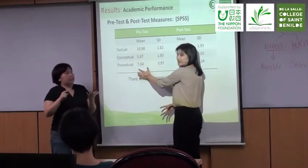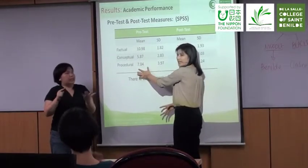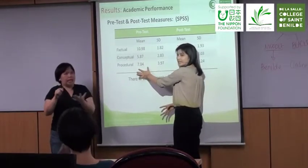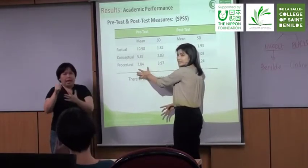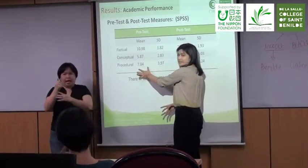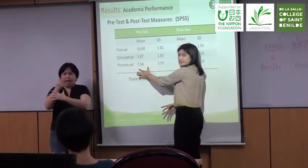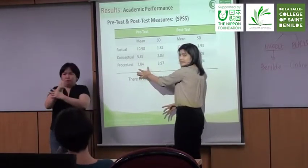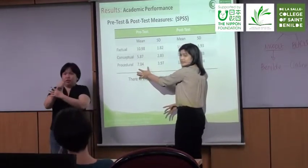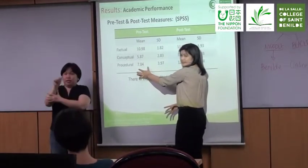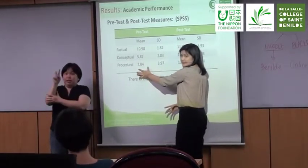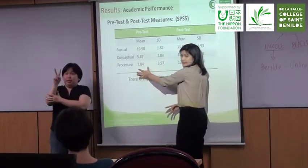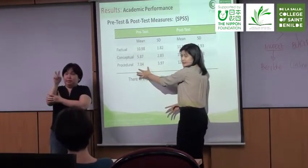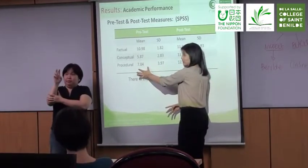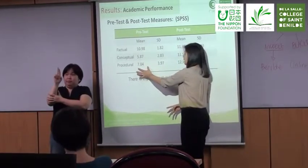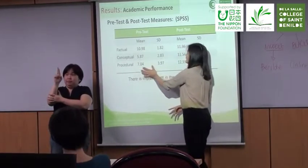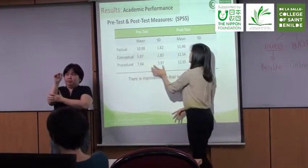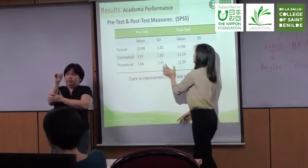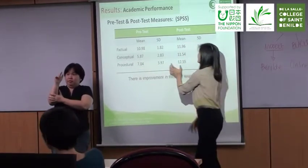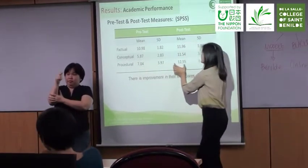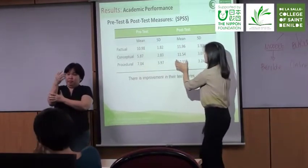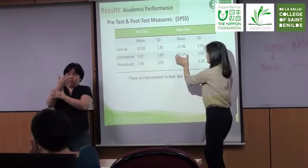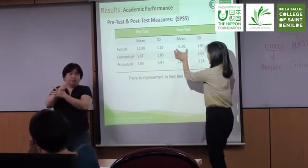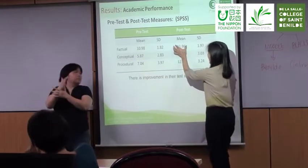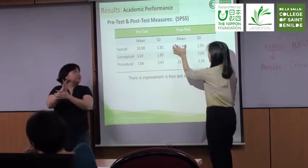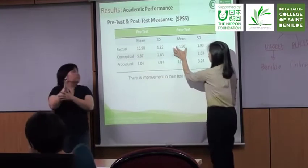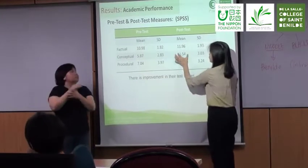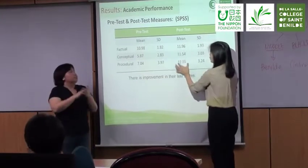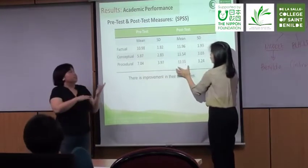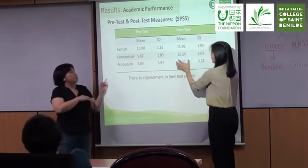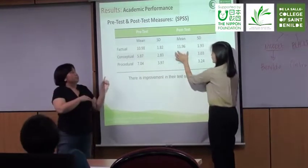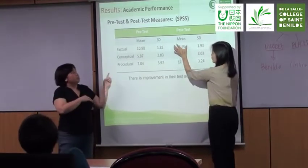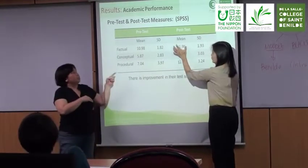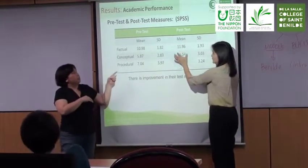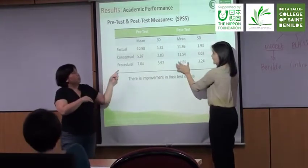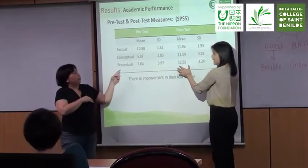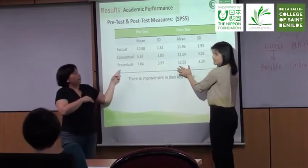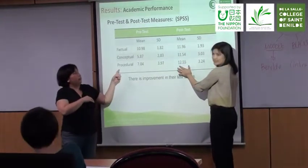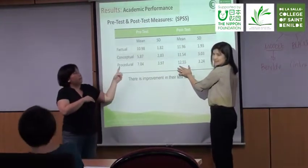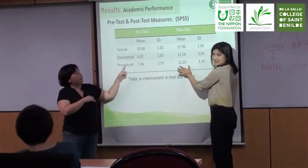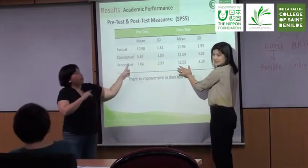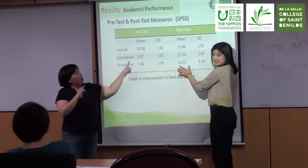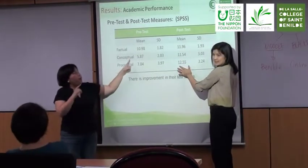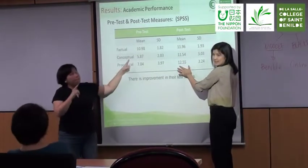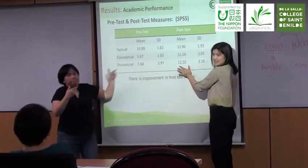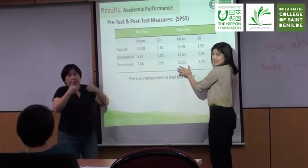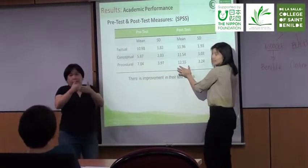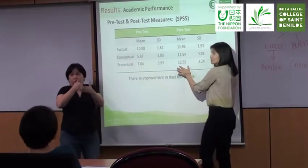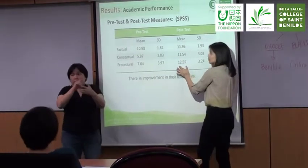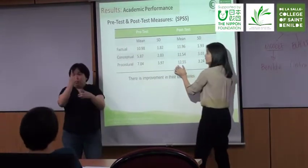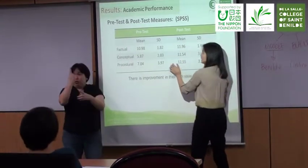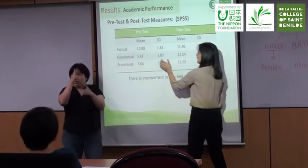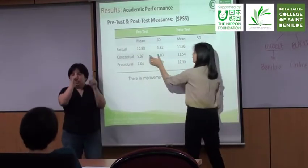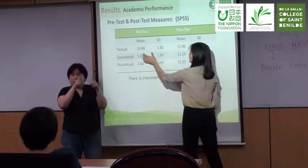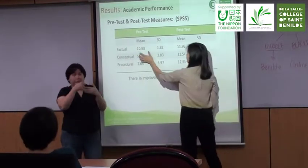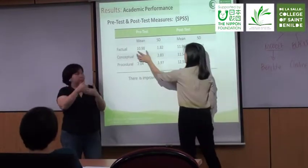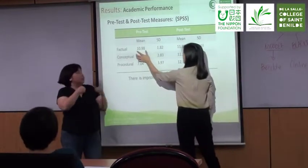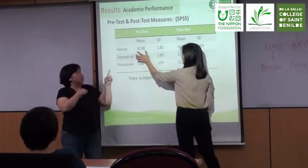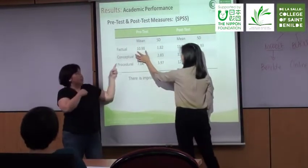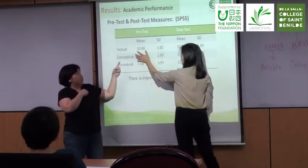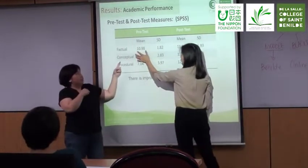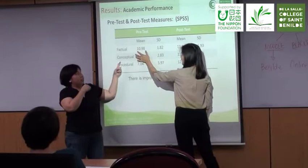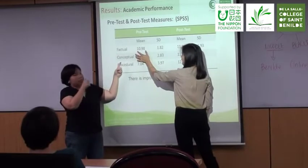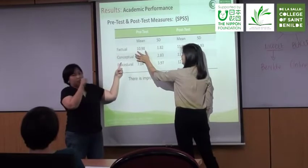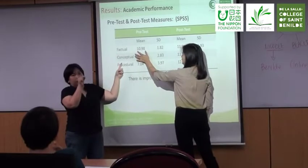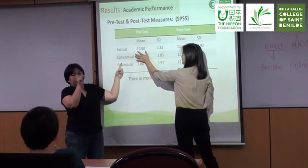scores of the test. Okay? This is the average scores of those tests. So meaning,